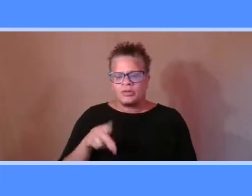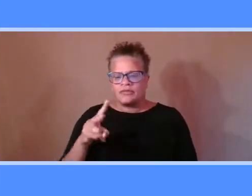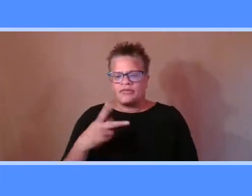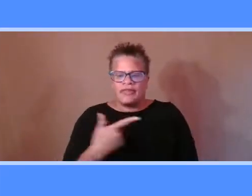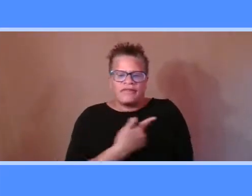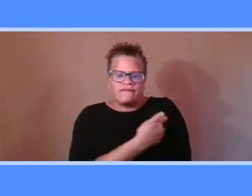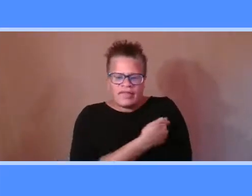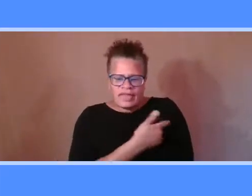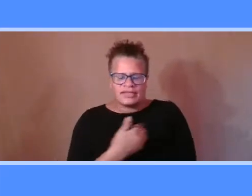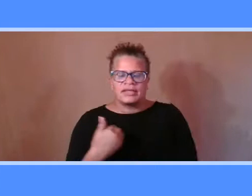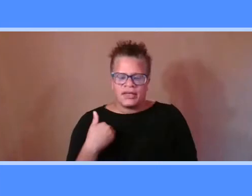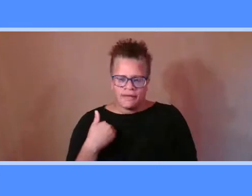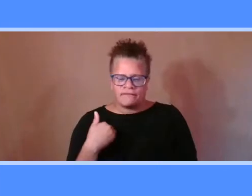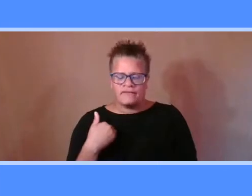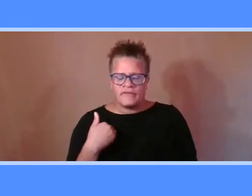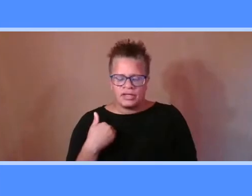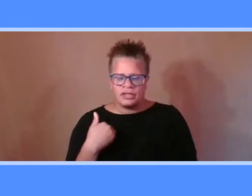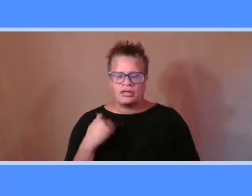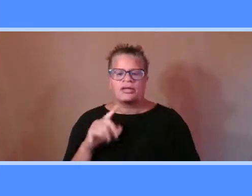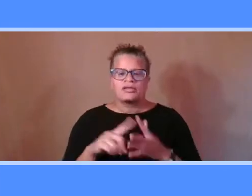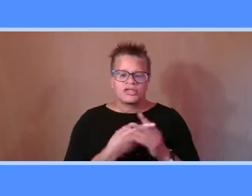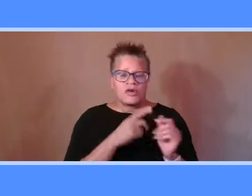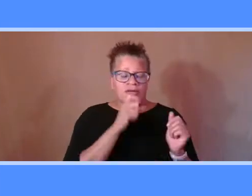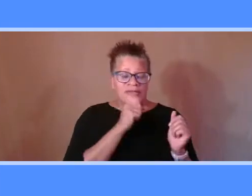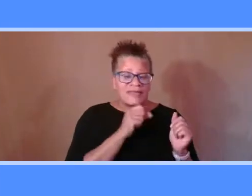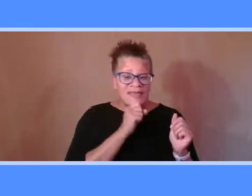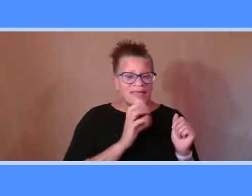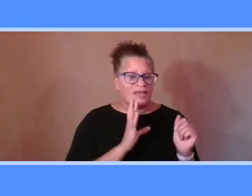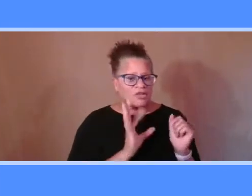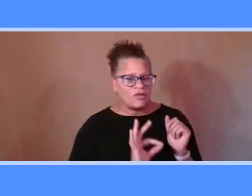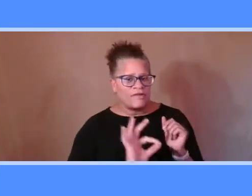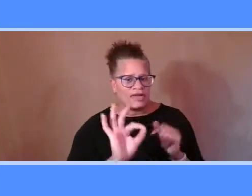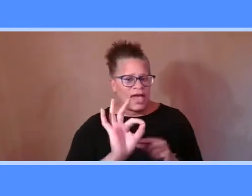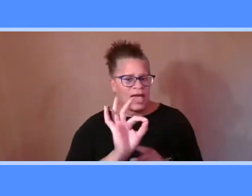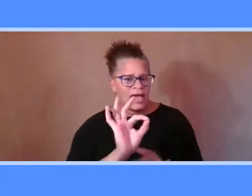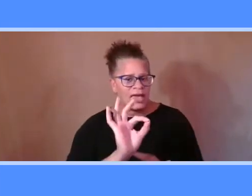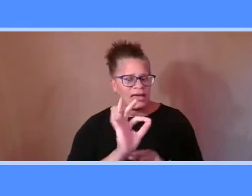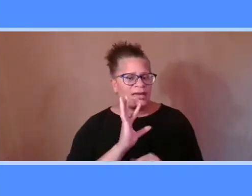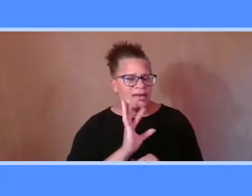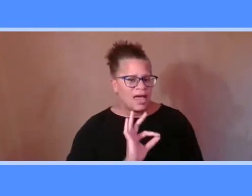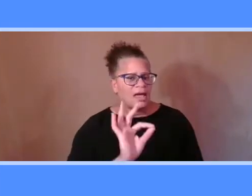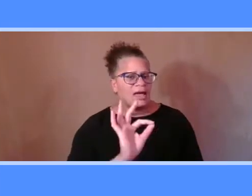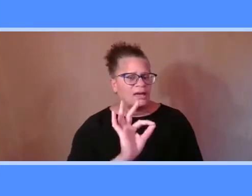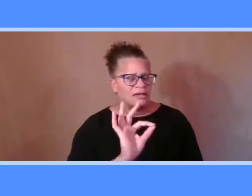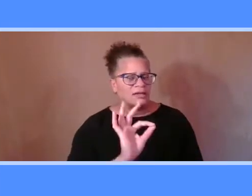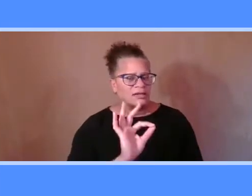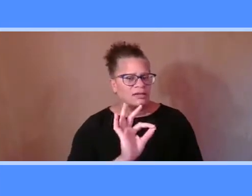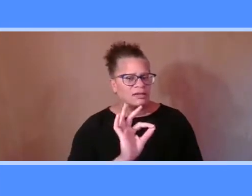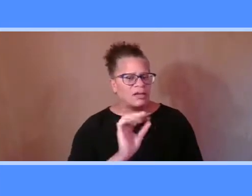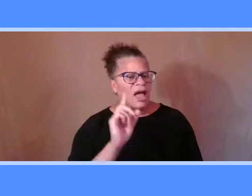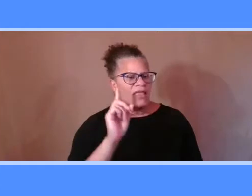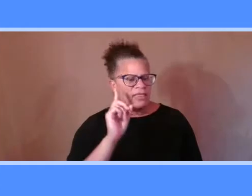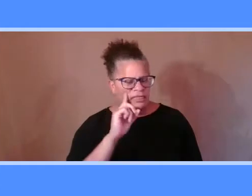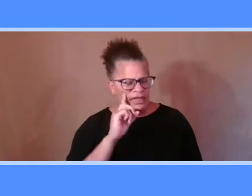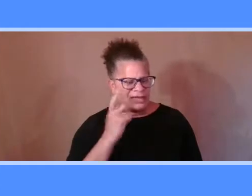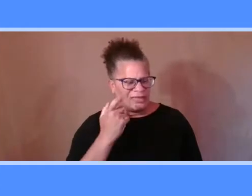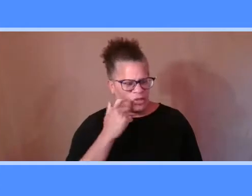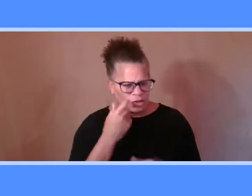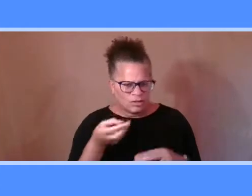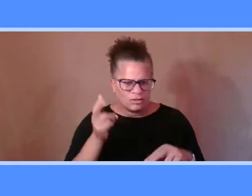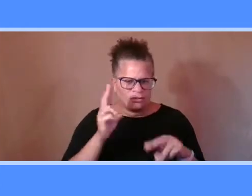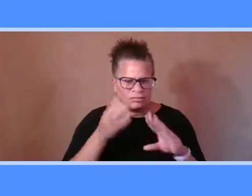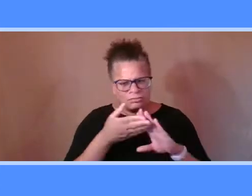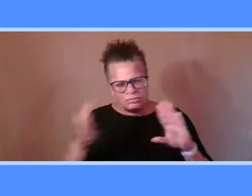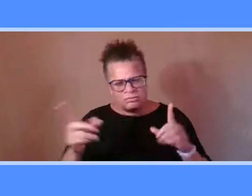vaccine that starts at the age of 9, and I believe it went up to the age